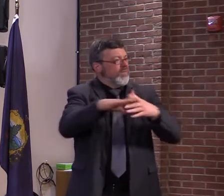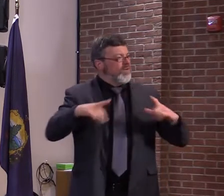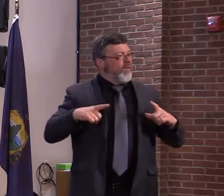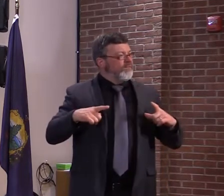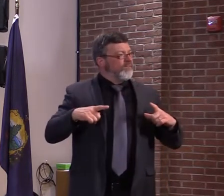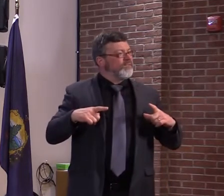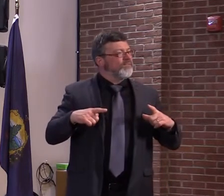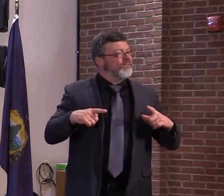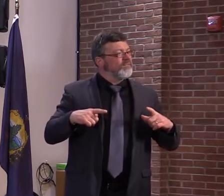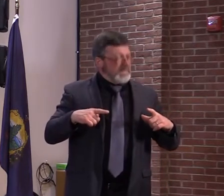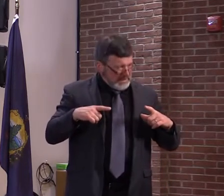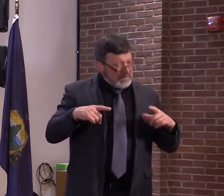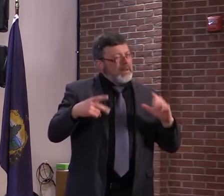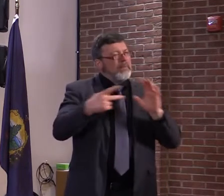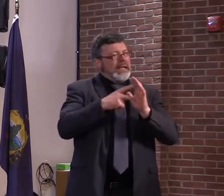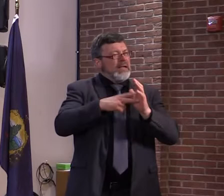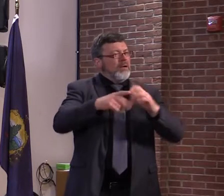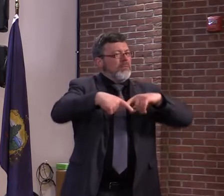the next couple of weeks pretty well.